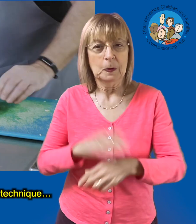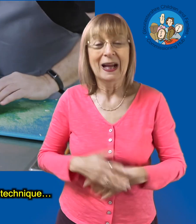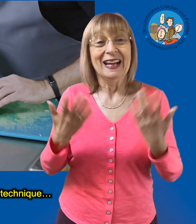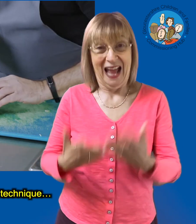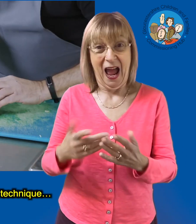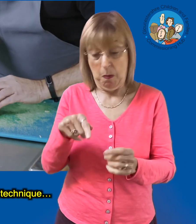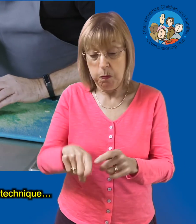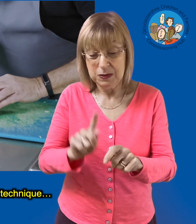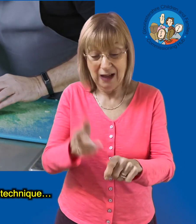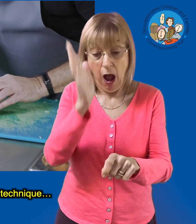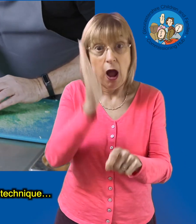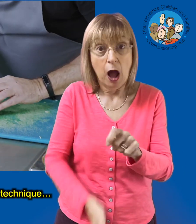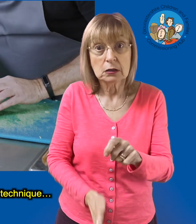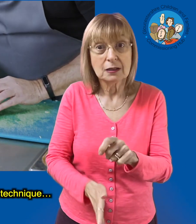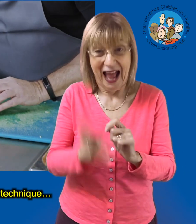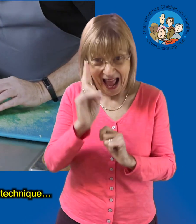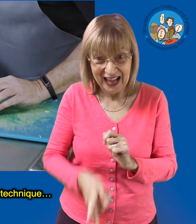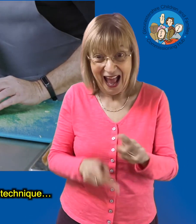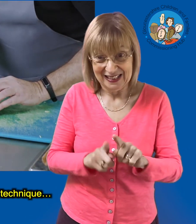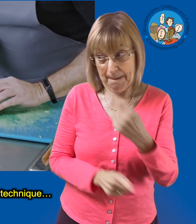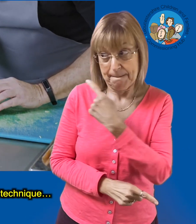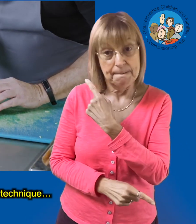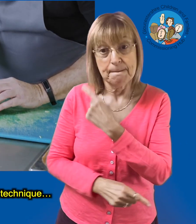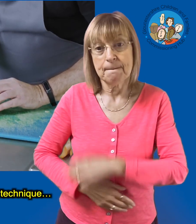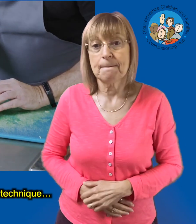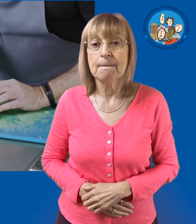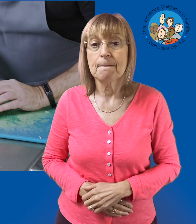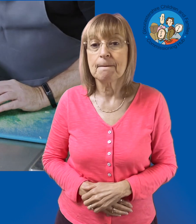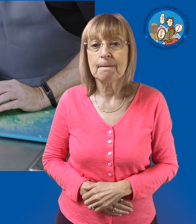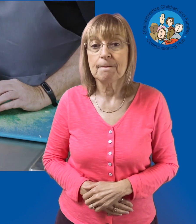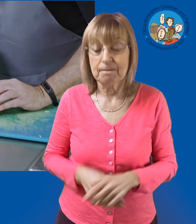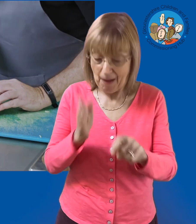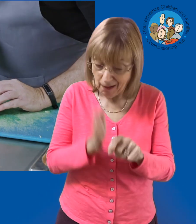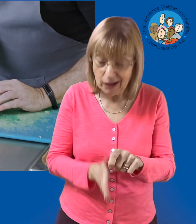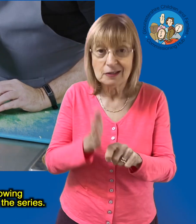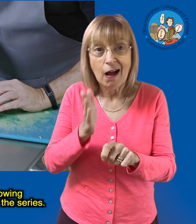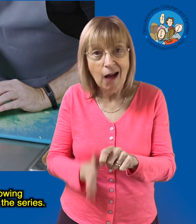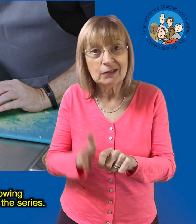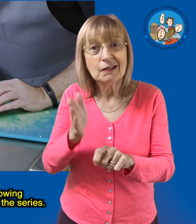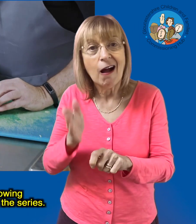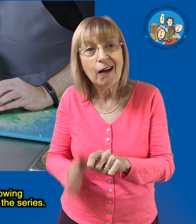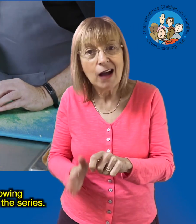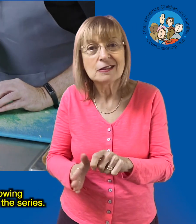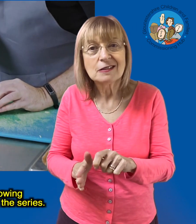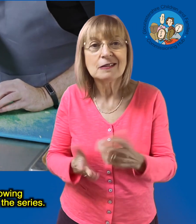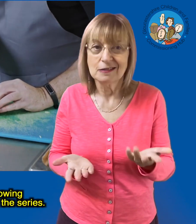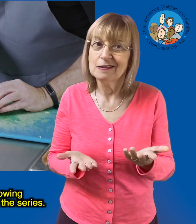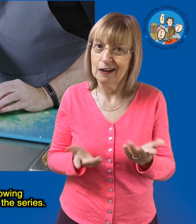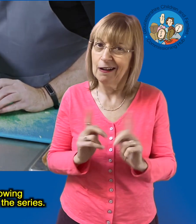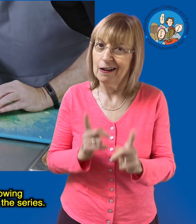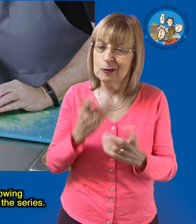And then we can, again, a nice claw technique. And all these little techniques that I'm showing you